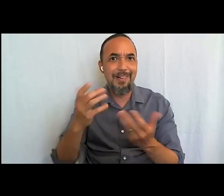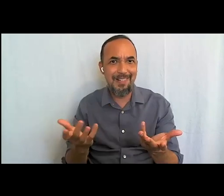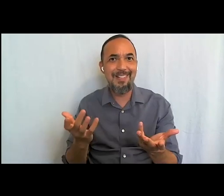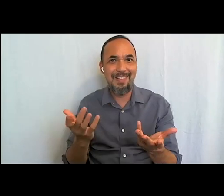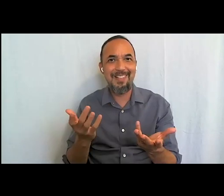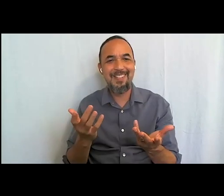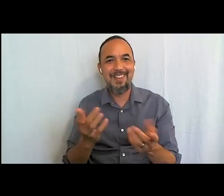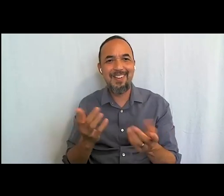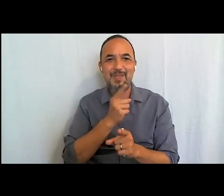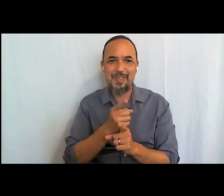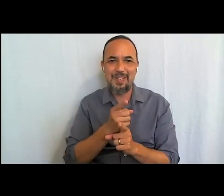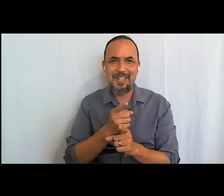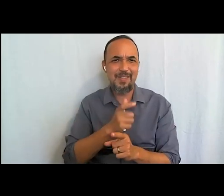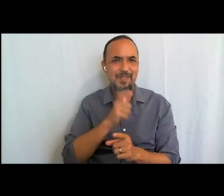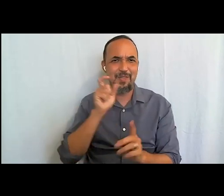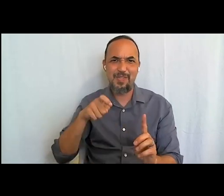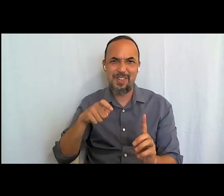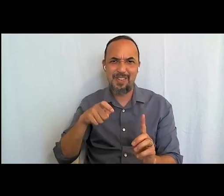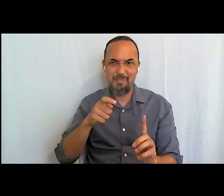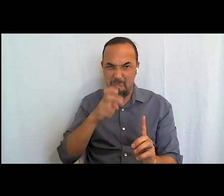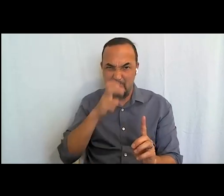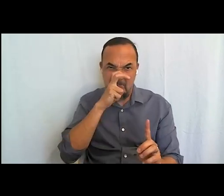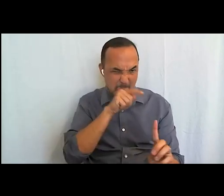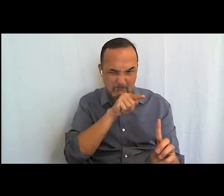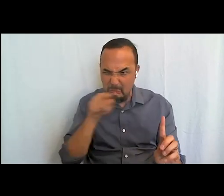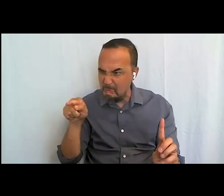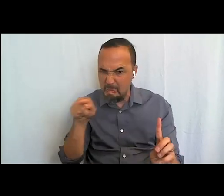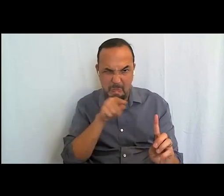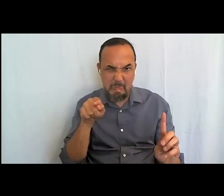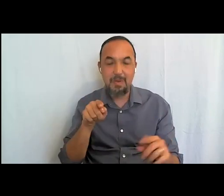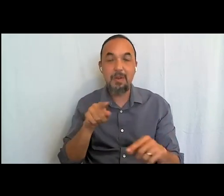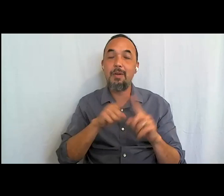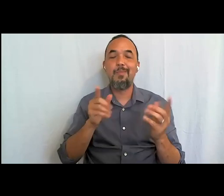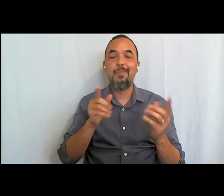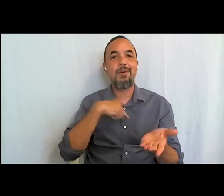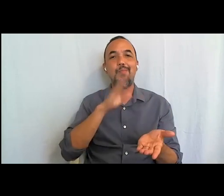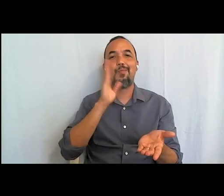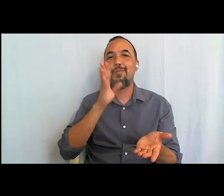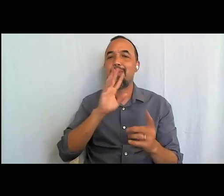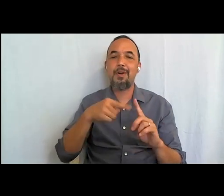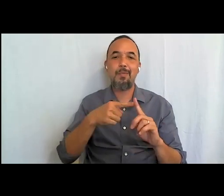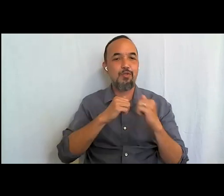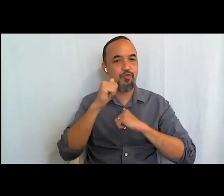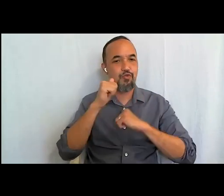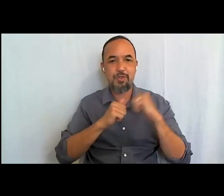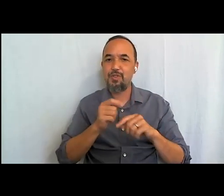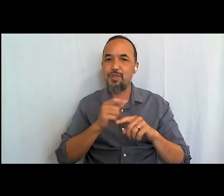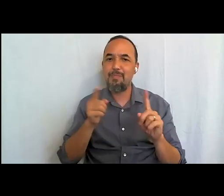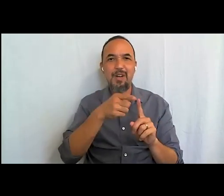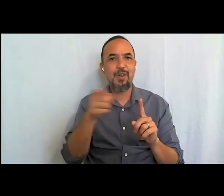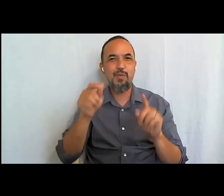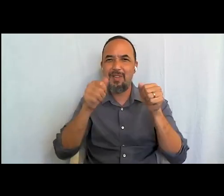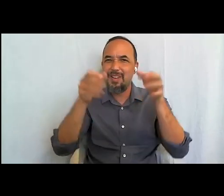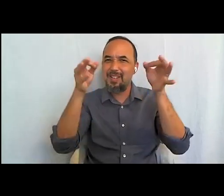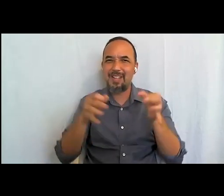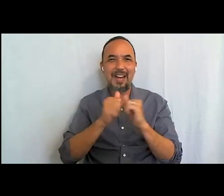you know, rule with an iron fist, but we'll go over structure in a moment. So it's up to you to decide how you want to rule, but you don't have to do that. You can